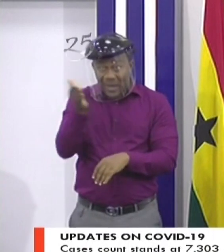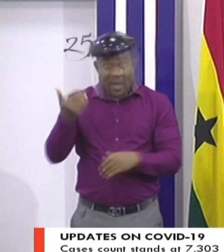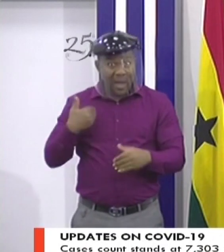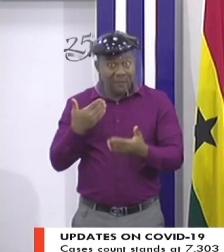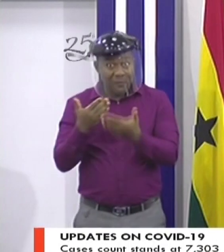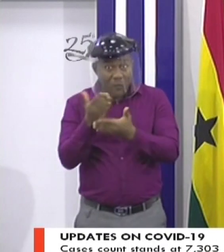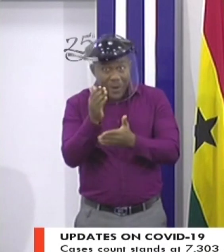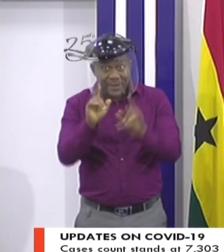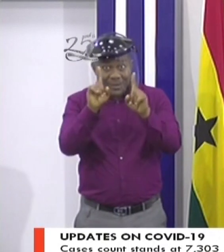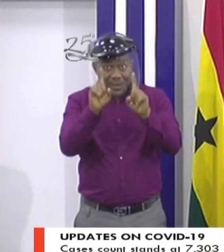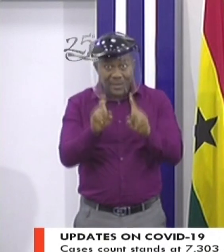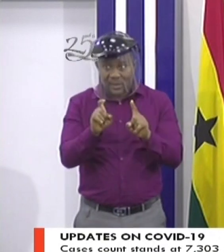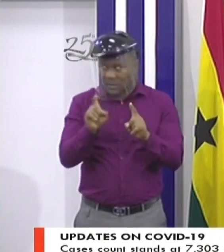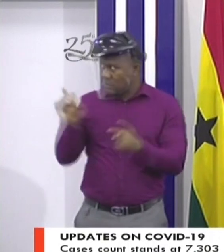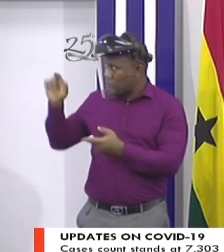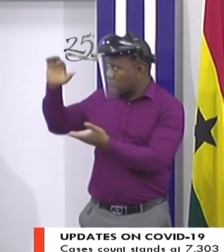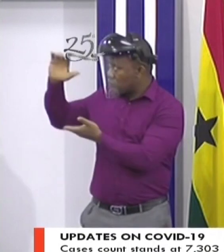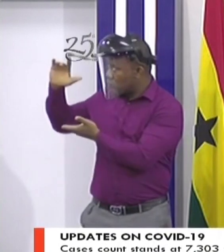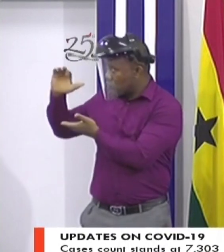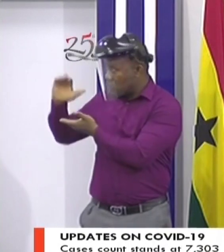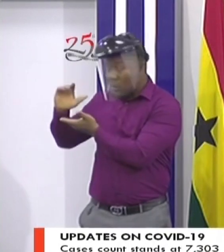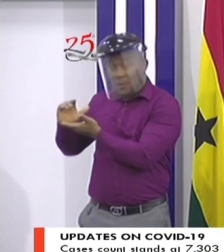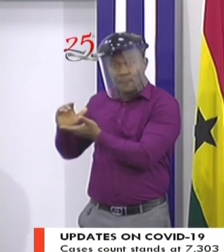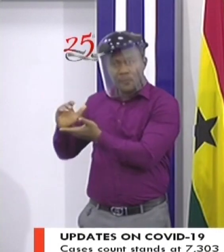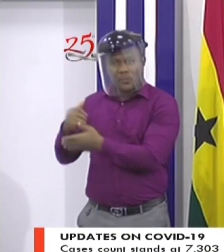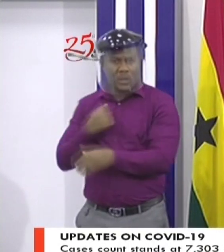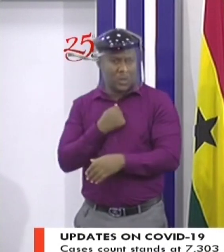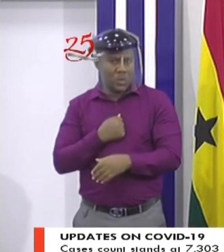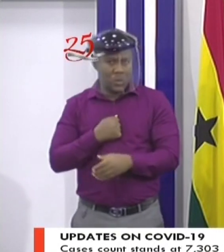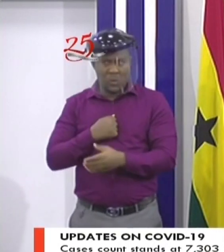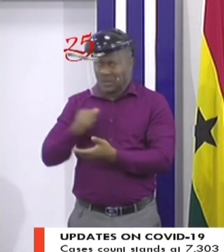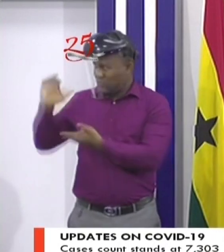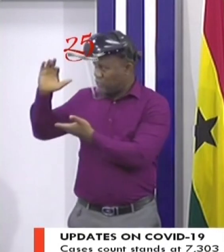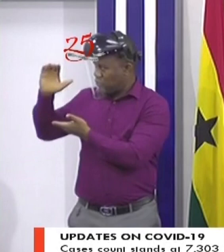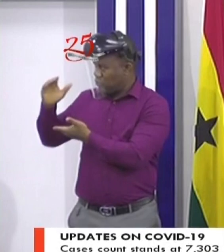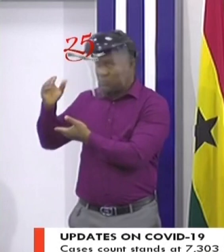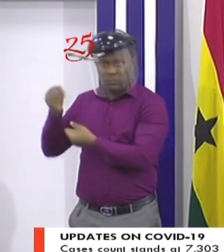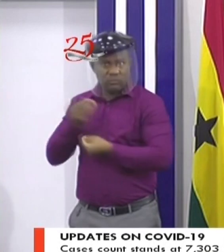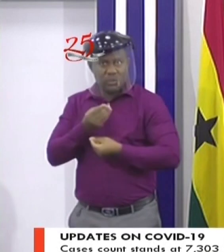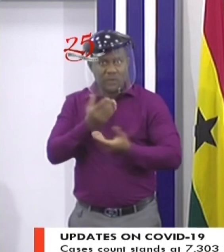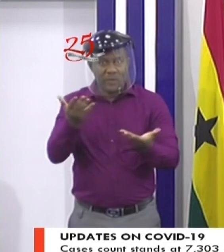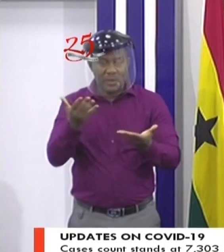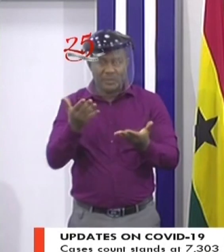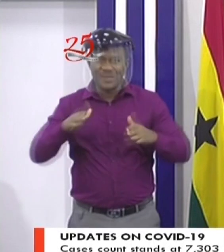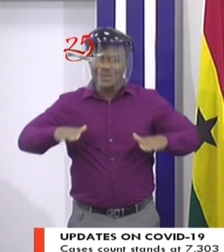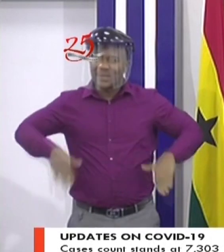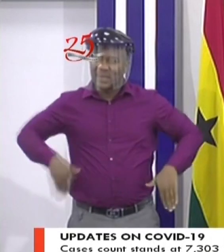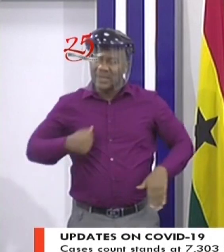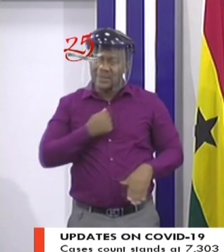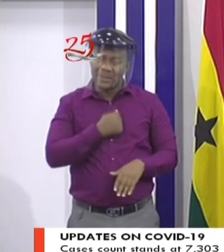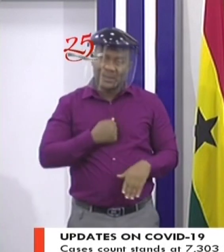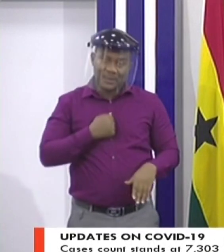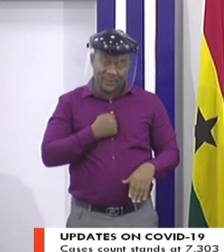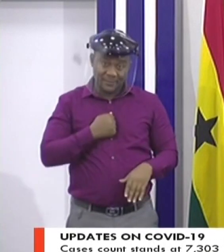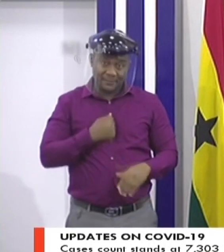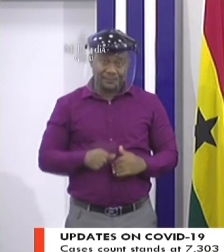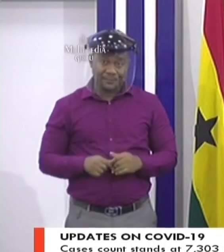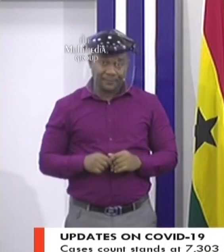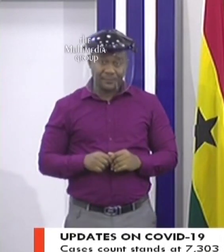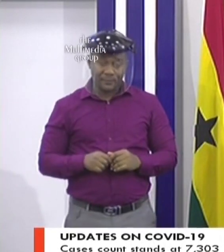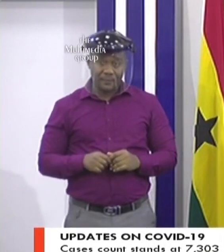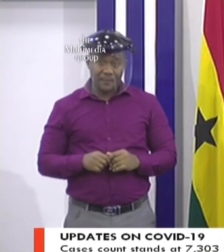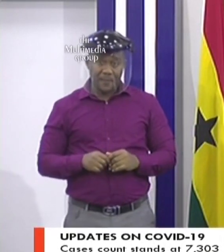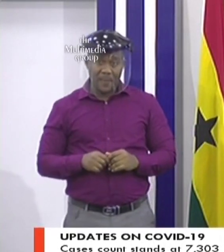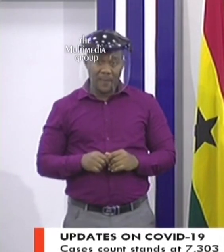improved significantly. So sorry for some of these delays. What happens is that for soon as the